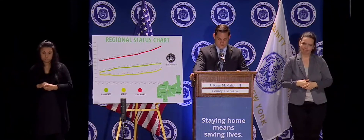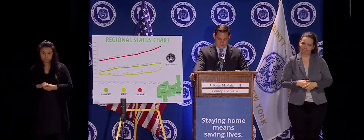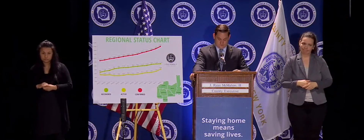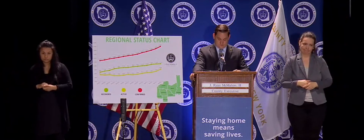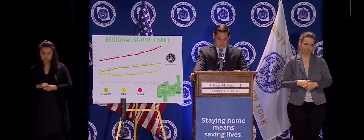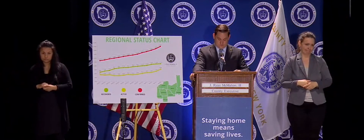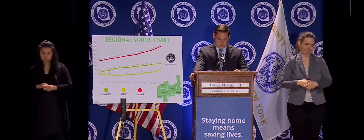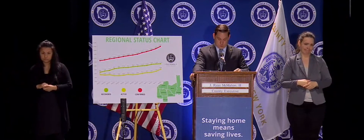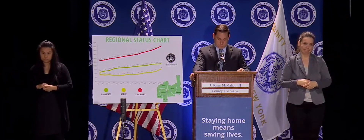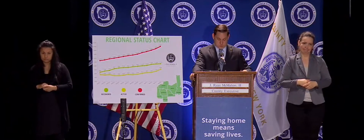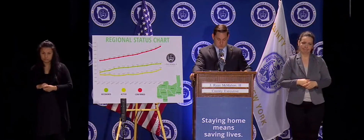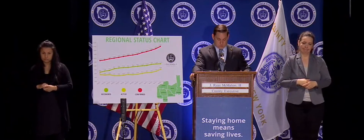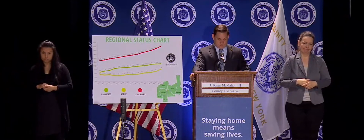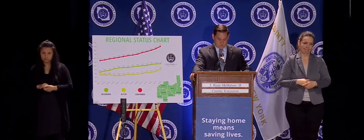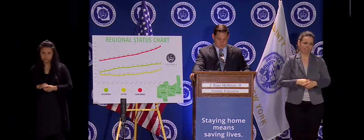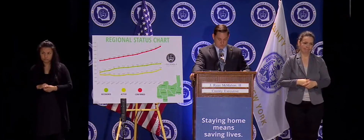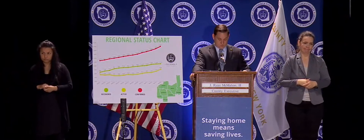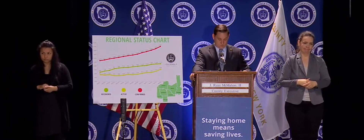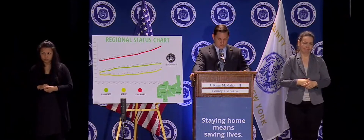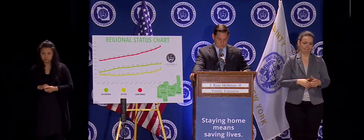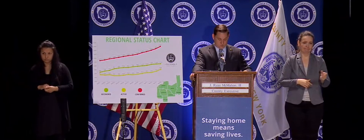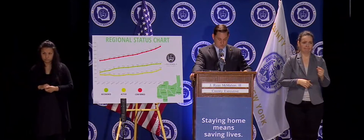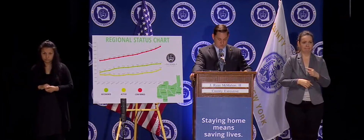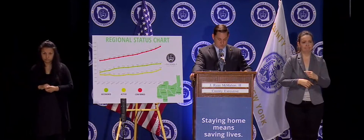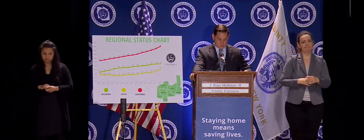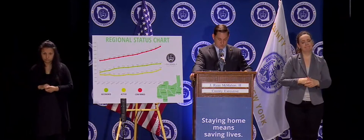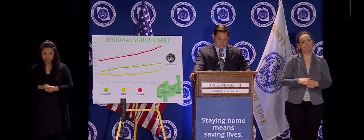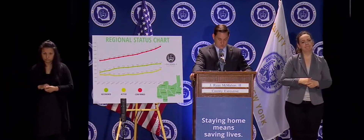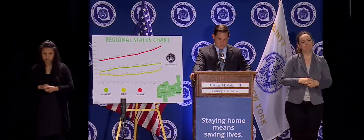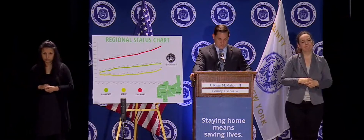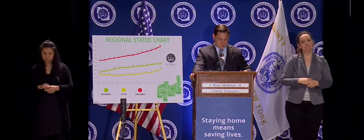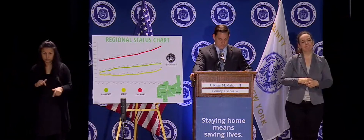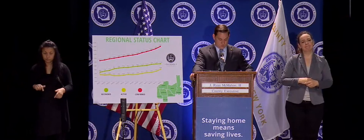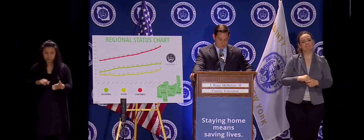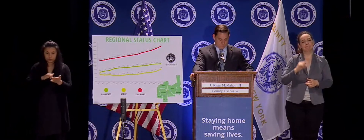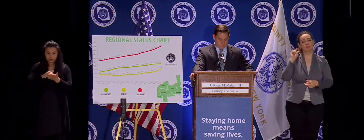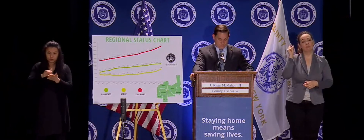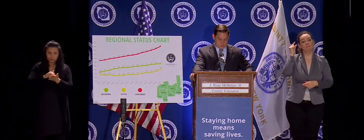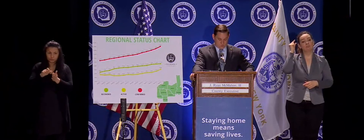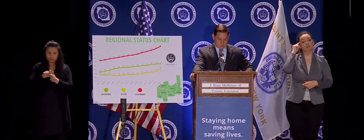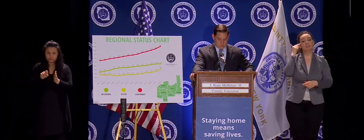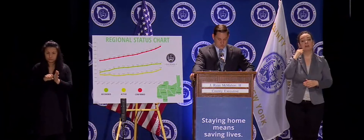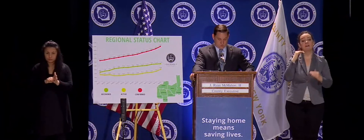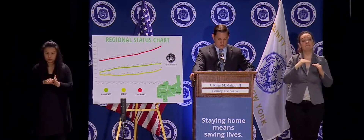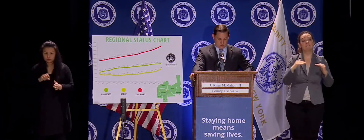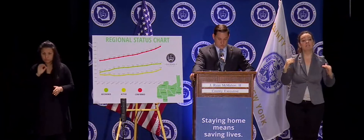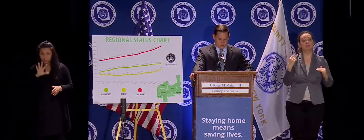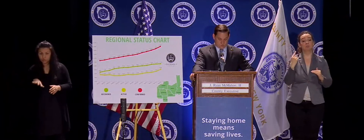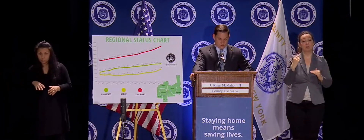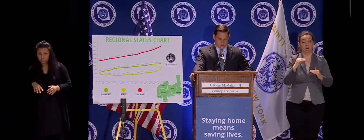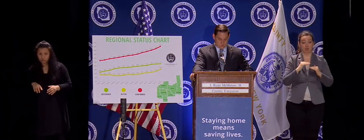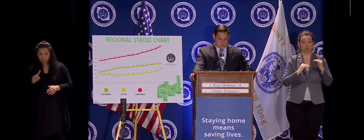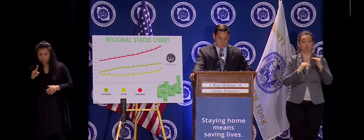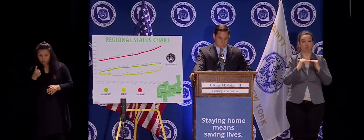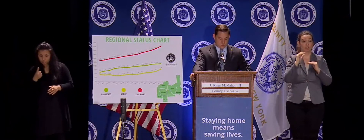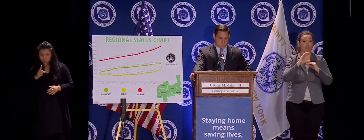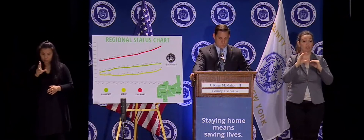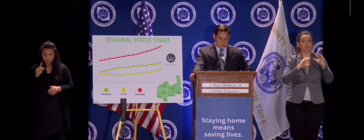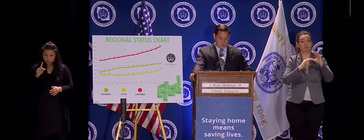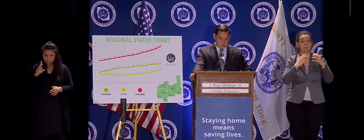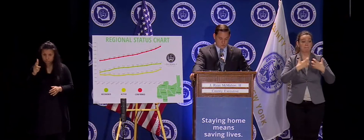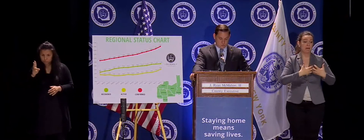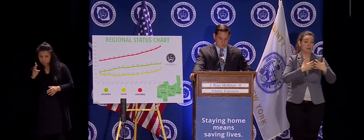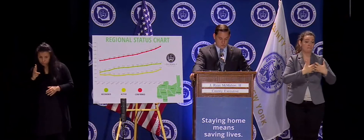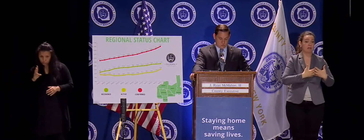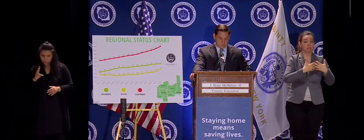about reopening? Because today Cuomo said phase one is construction, manufacturing, and select retail curbside pickup,